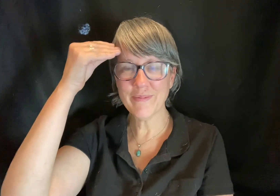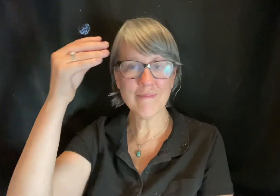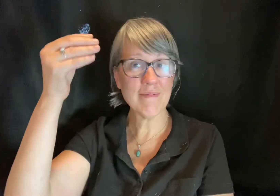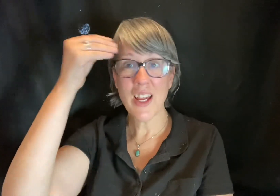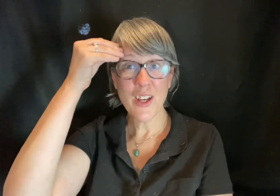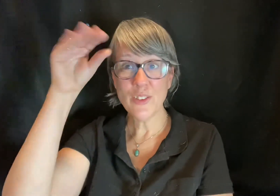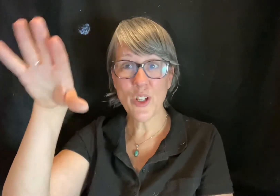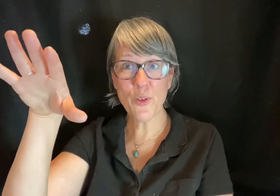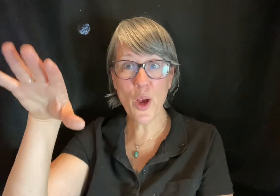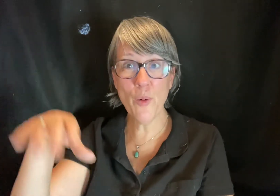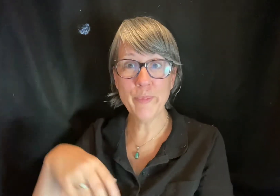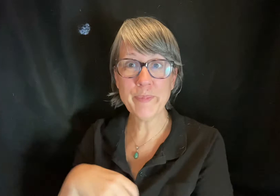Don't know.